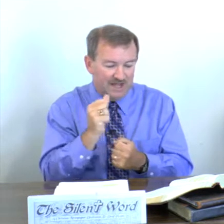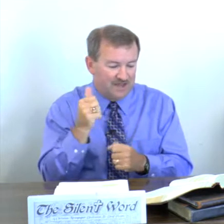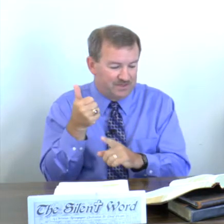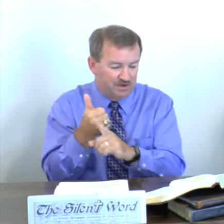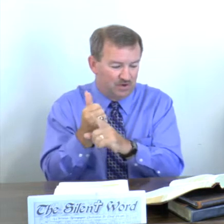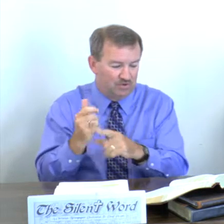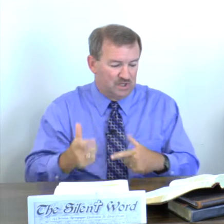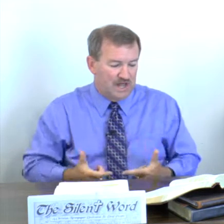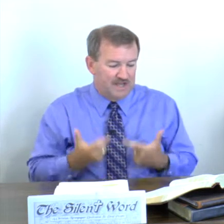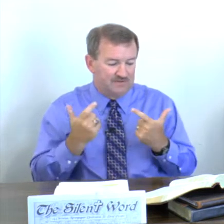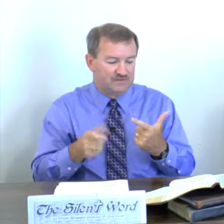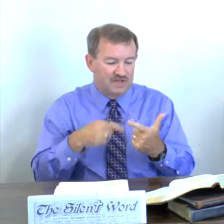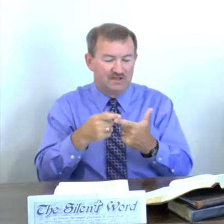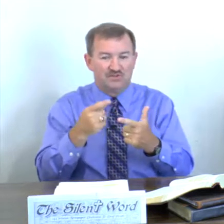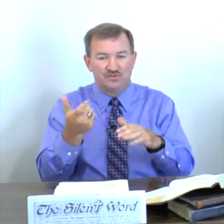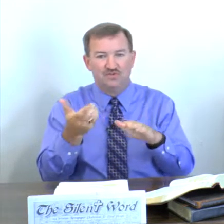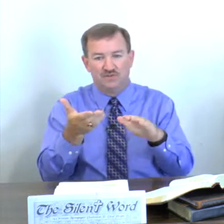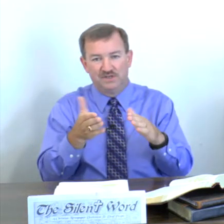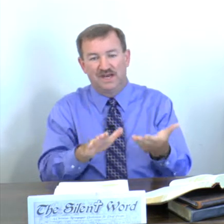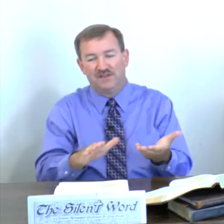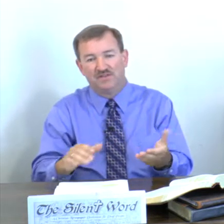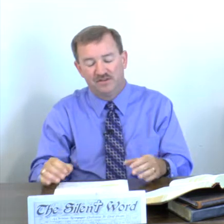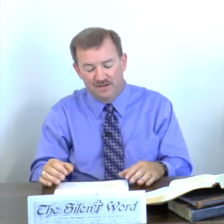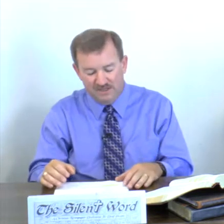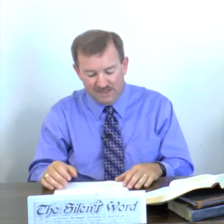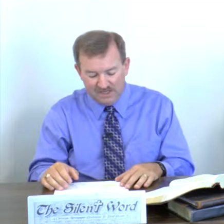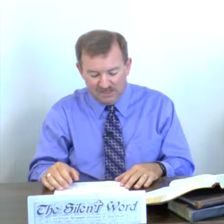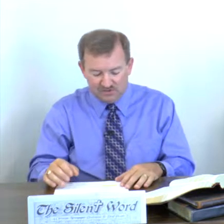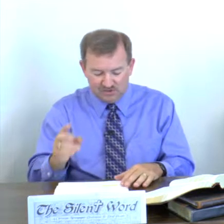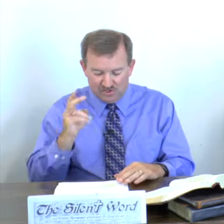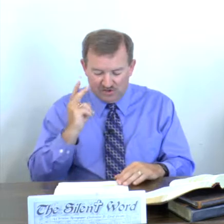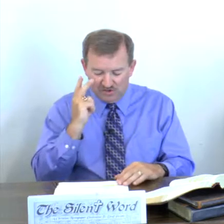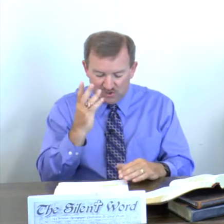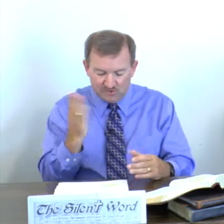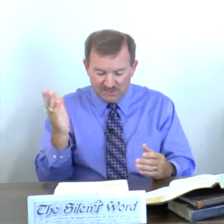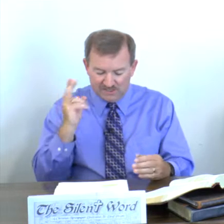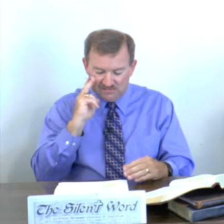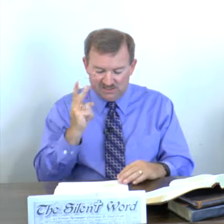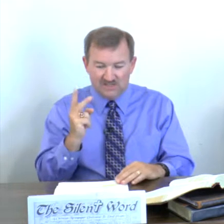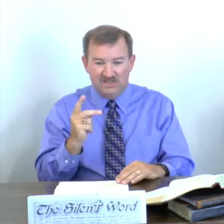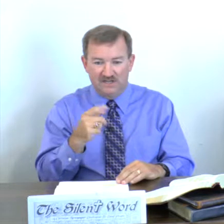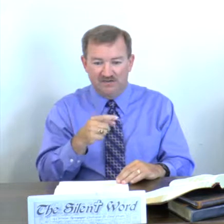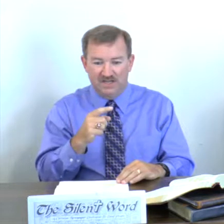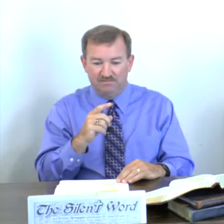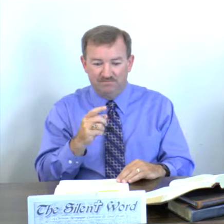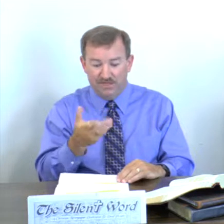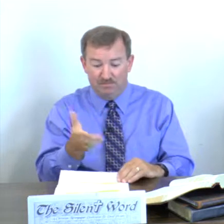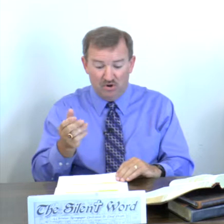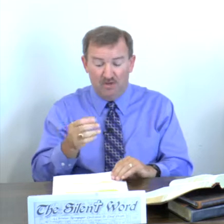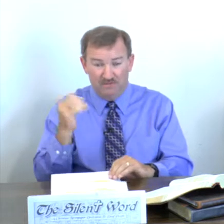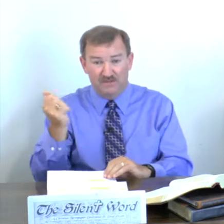not their own lives unto the death. So there are two things that we see here that brought the